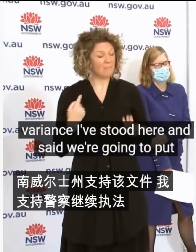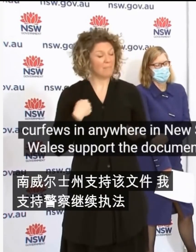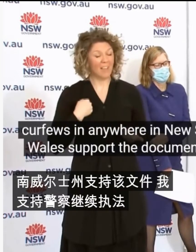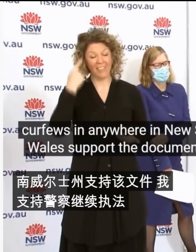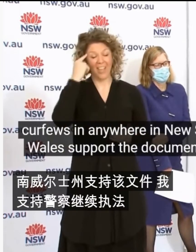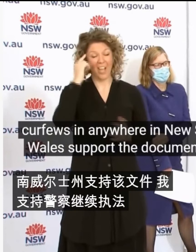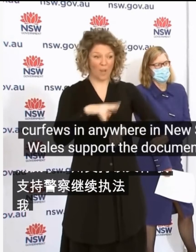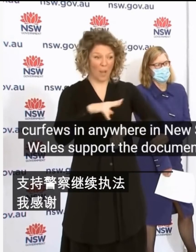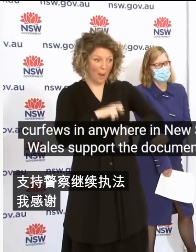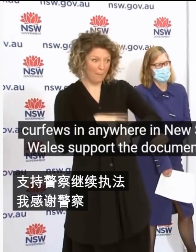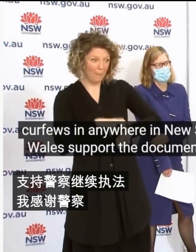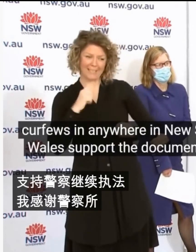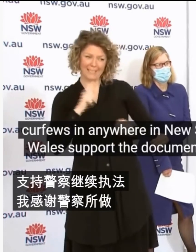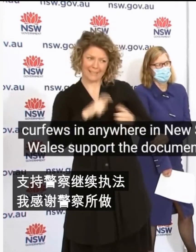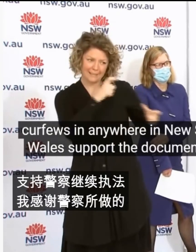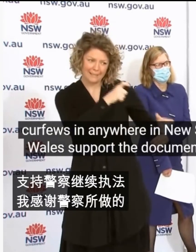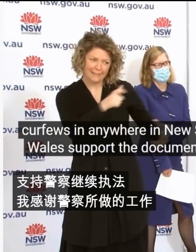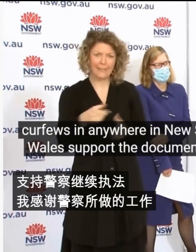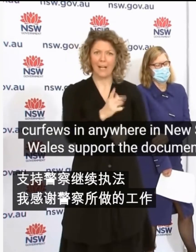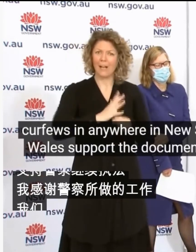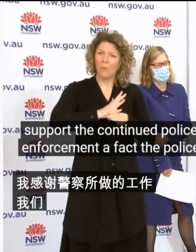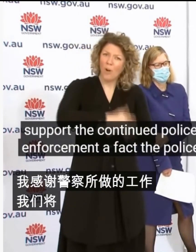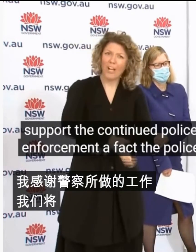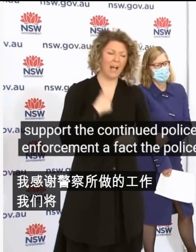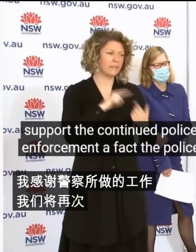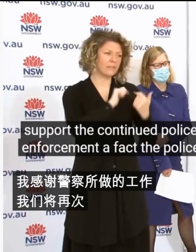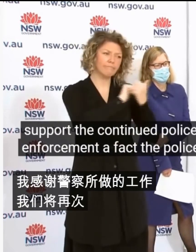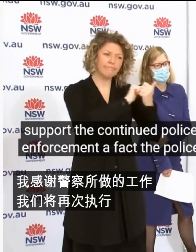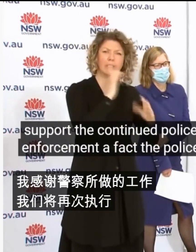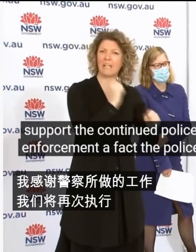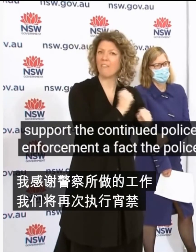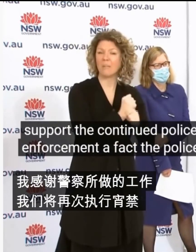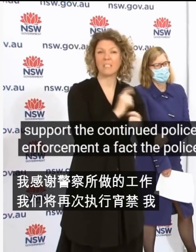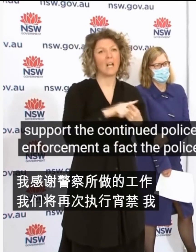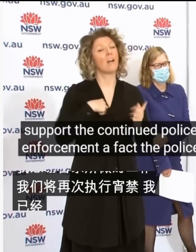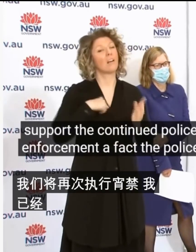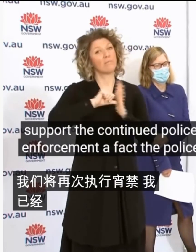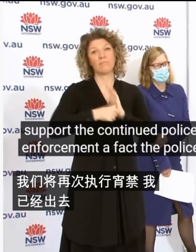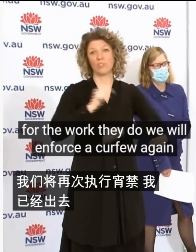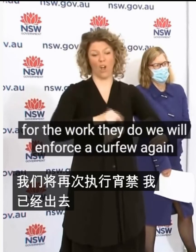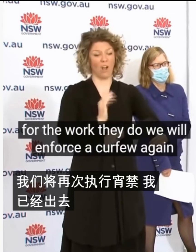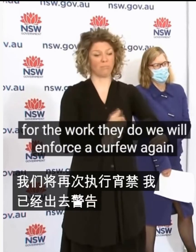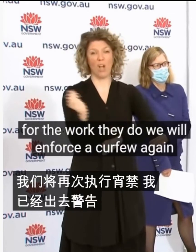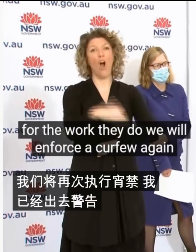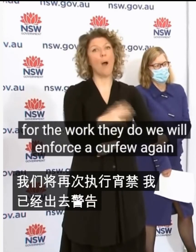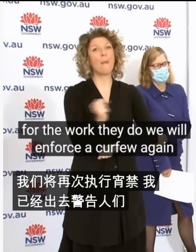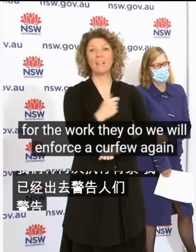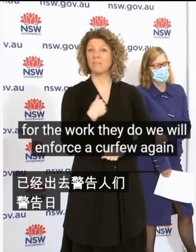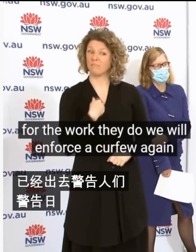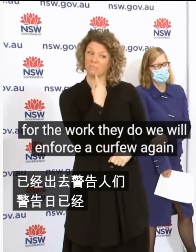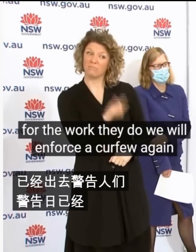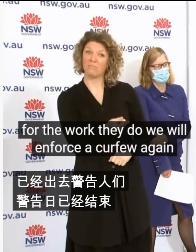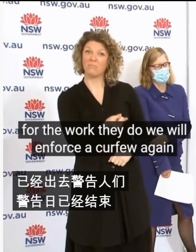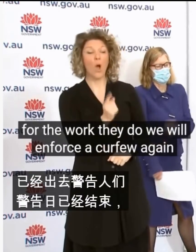continued police enforcement. I thank the police for the work they do. We will enforce the curfew. Again, I've been out warning people that the day